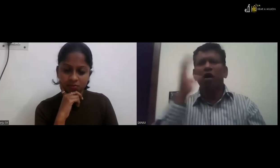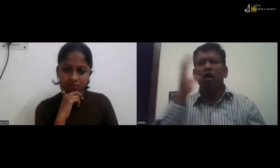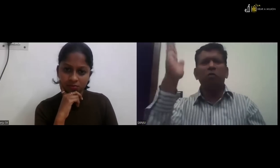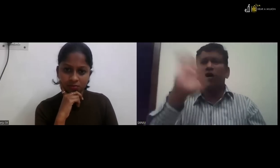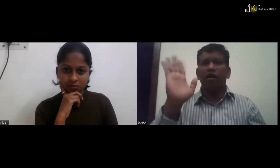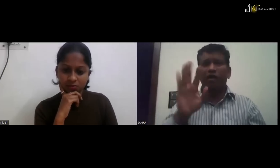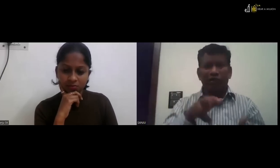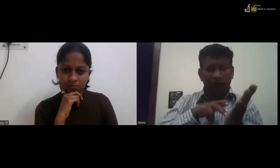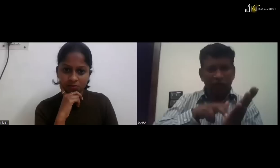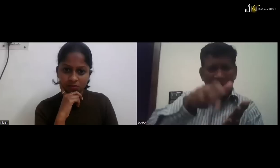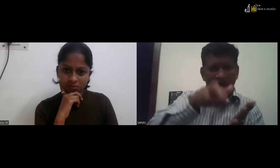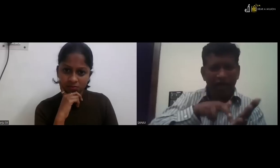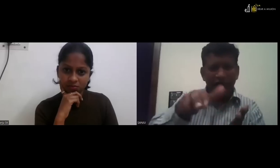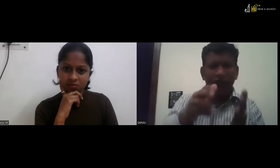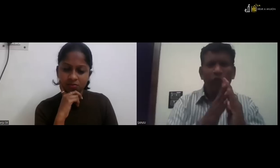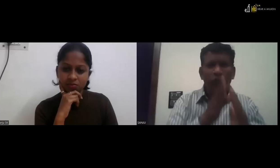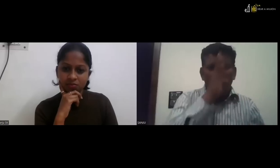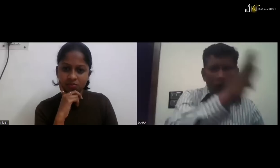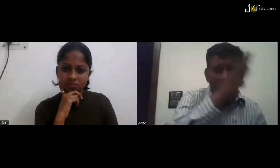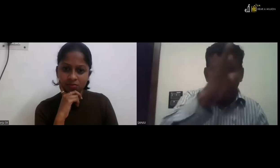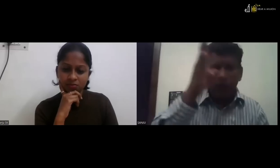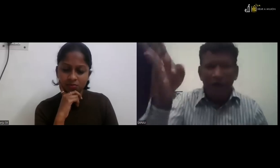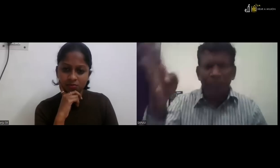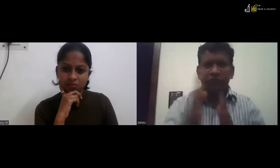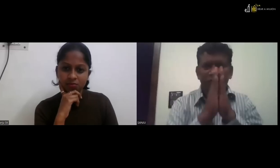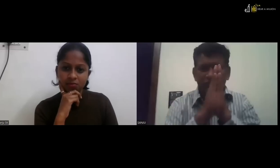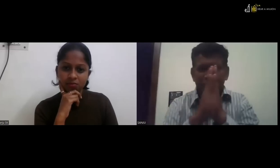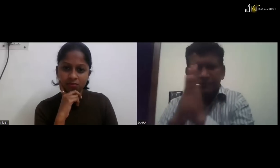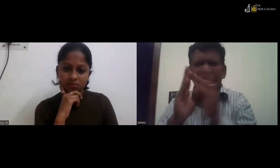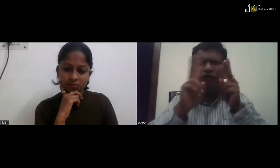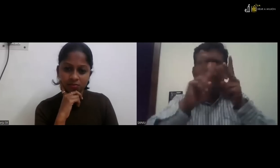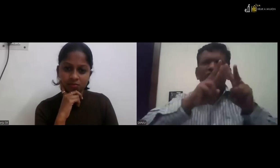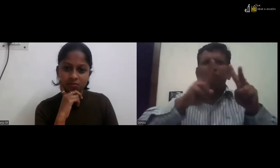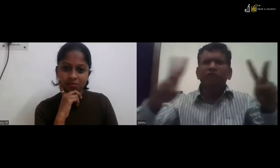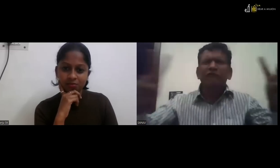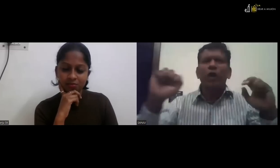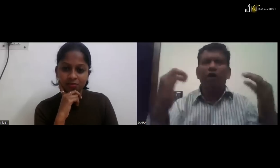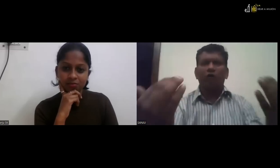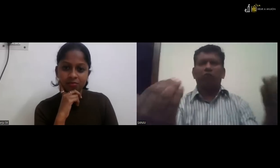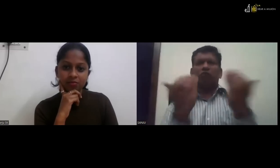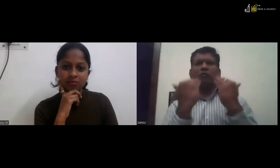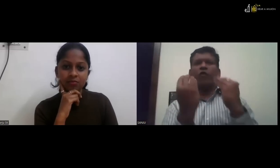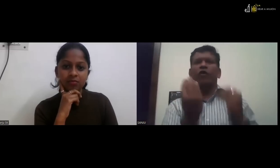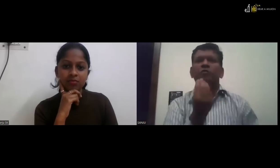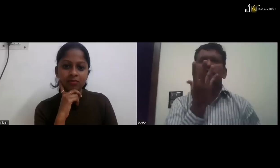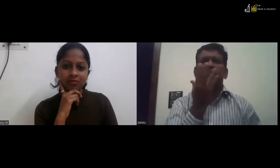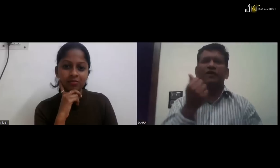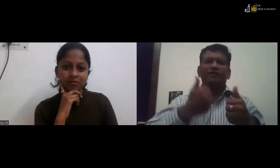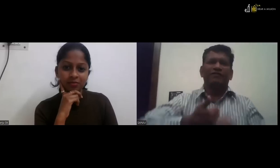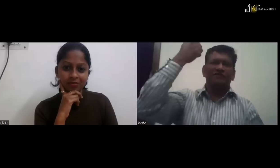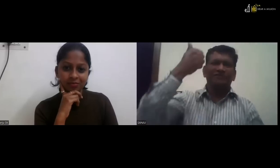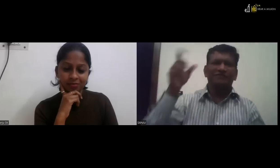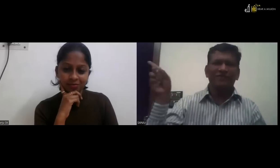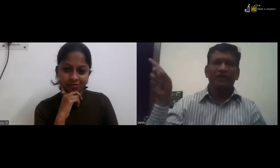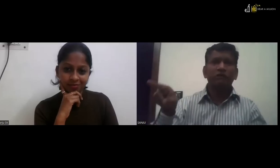social media or the political, the affairs and the meetings where every politician is going